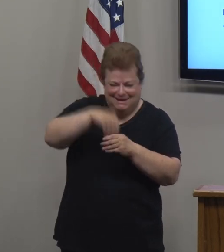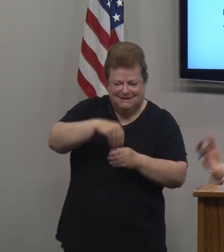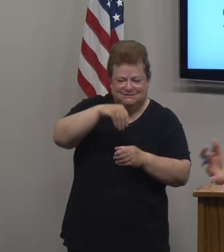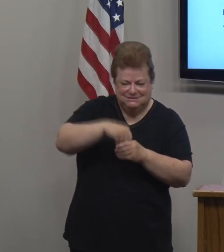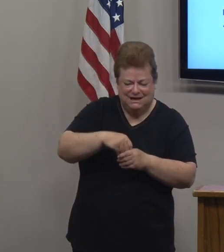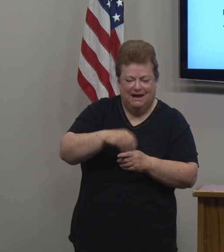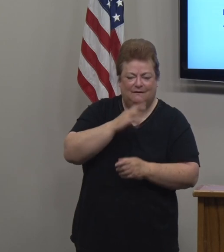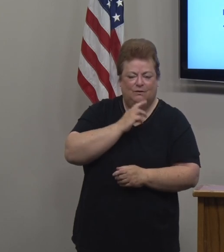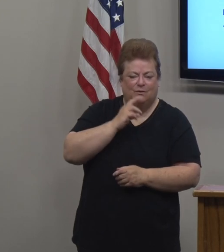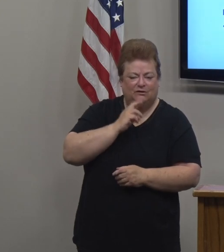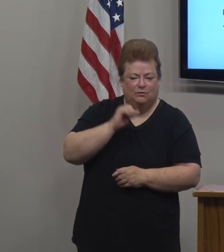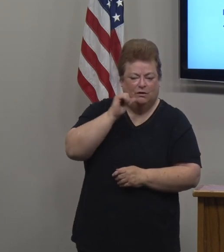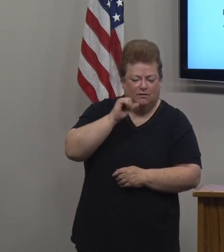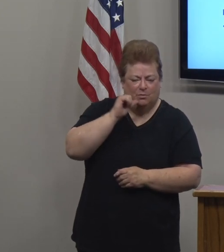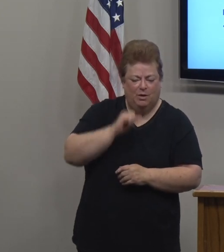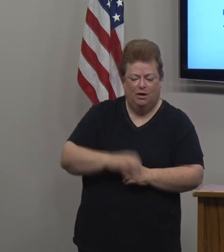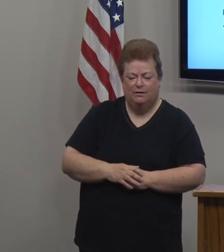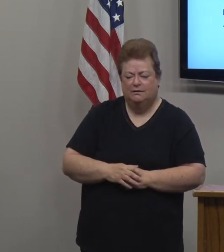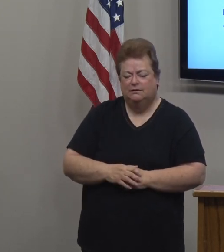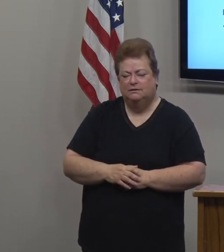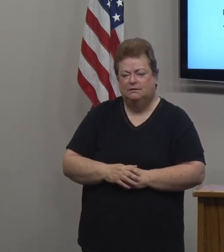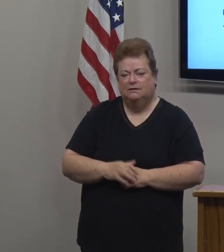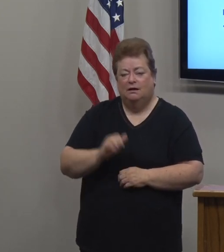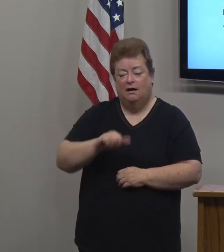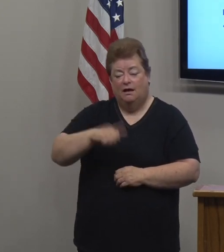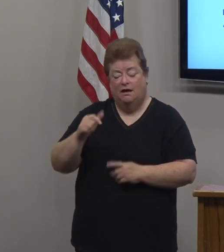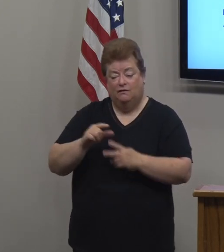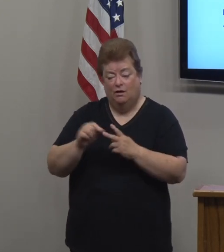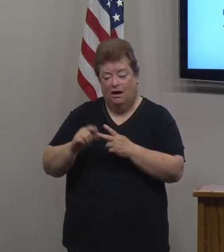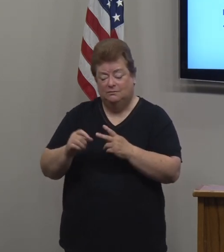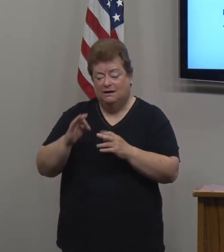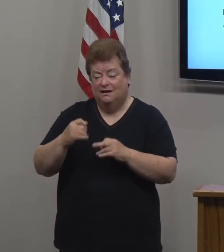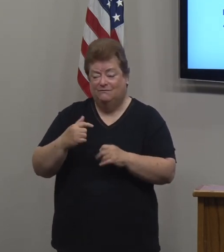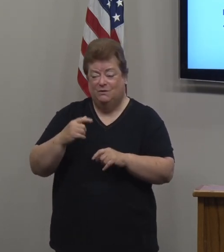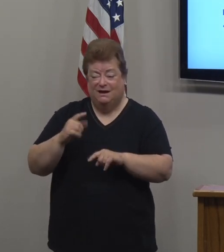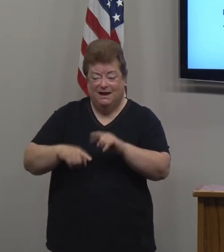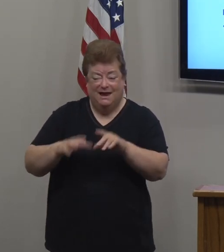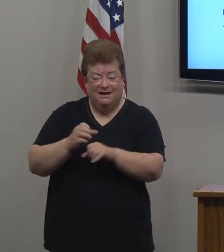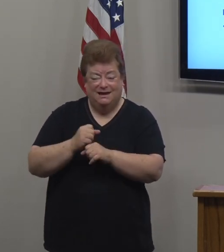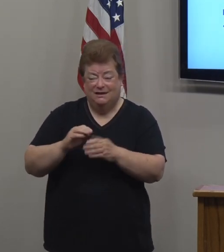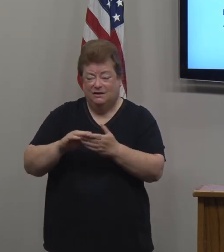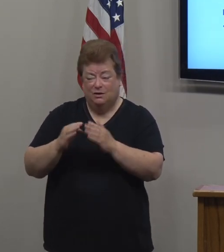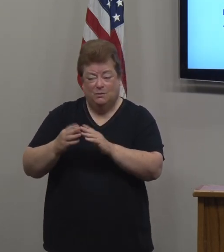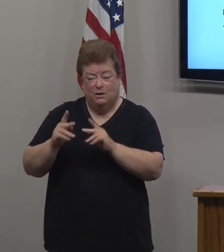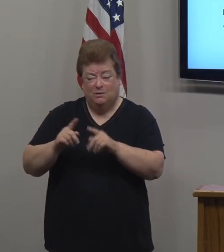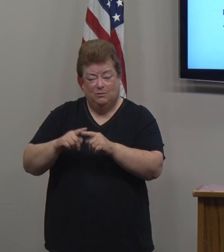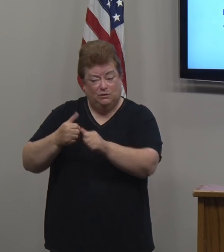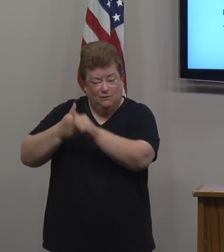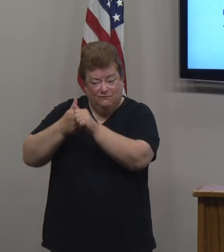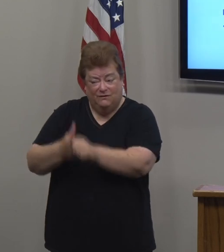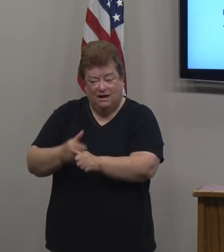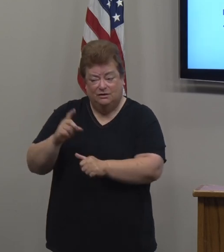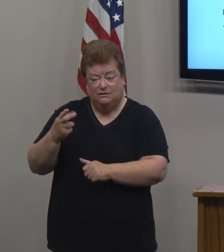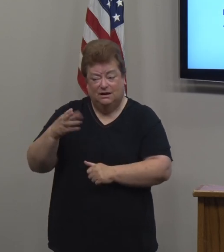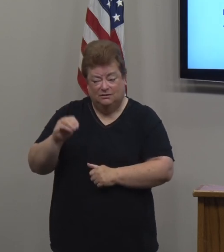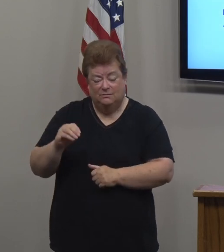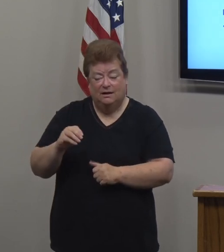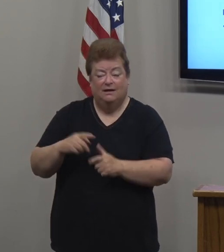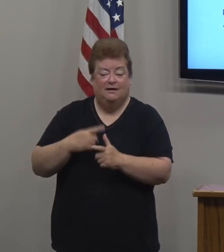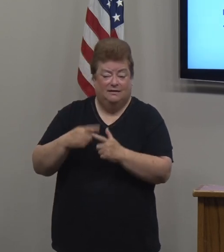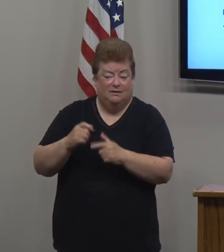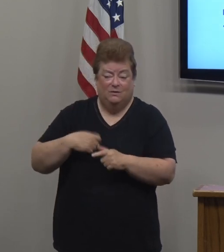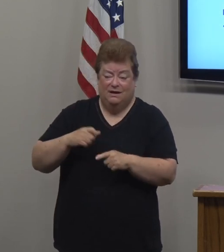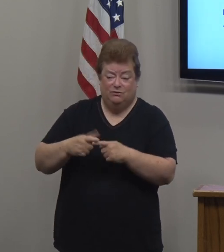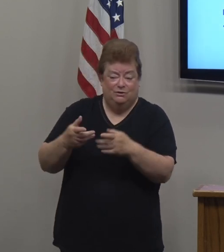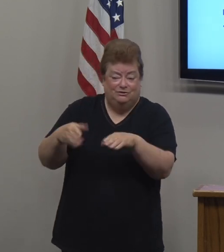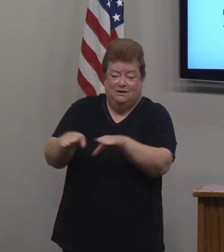The other options that we face if we can't get more community compliance with directed health measures is to eventually have to shut down those